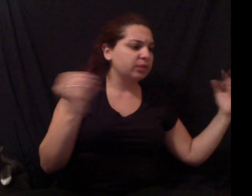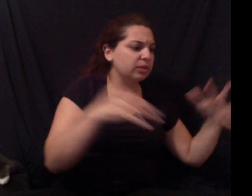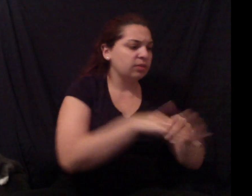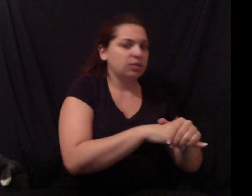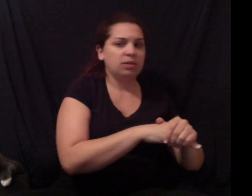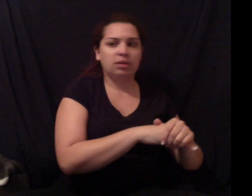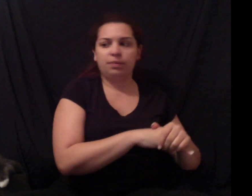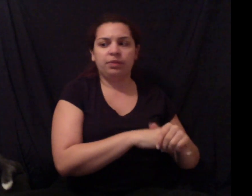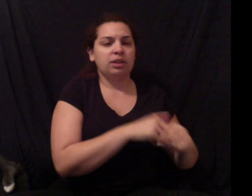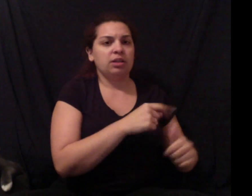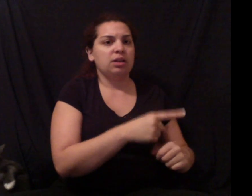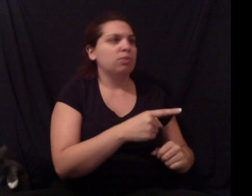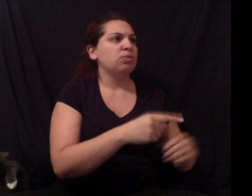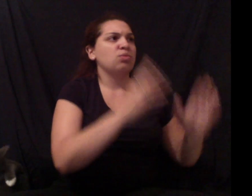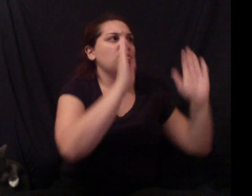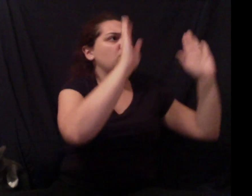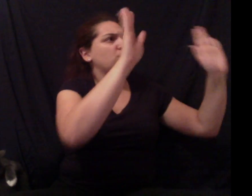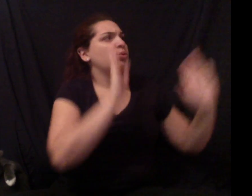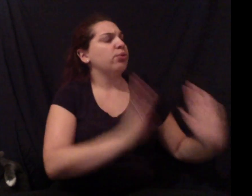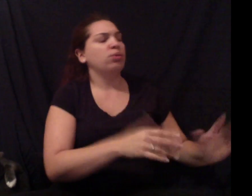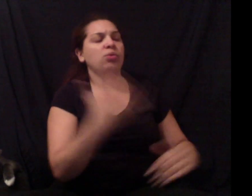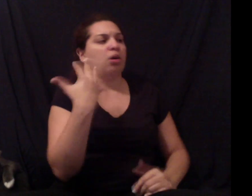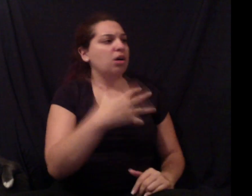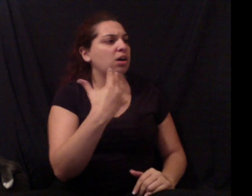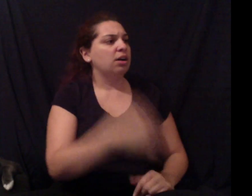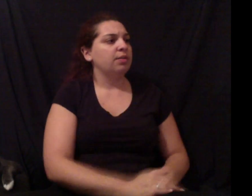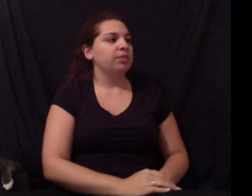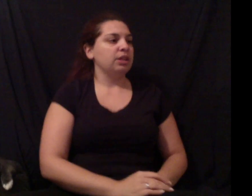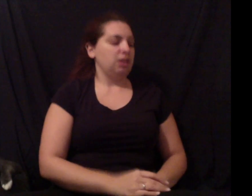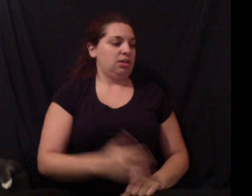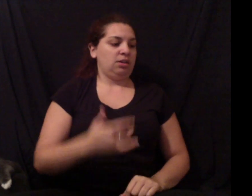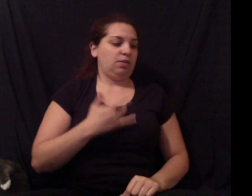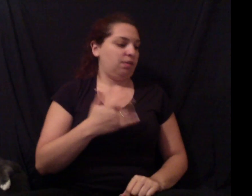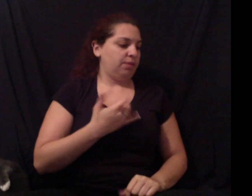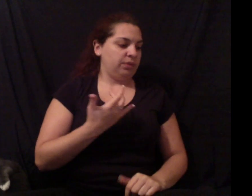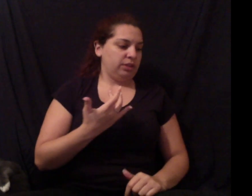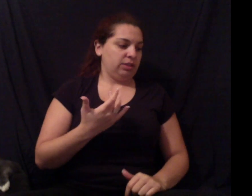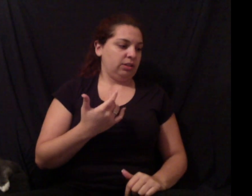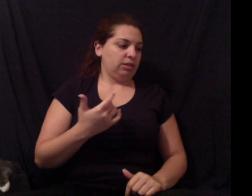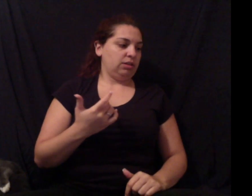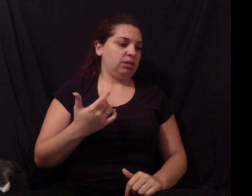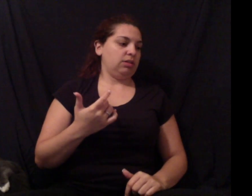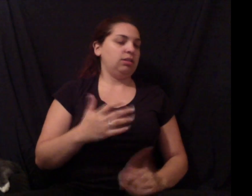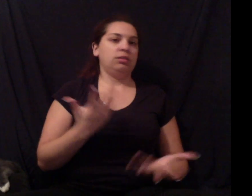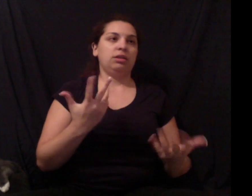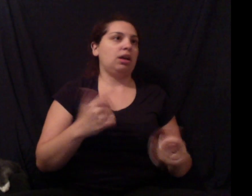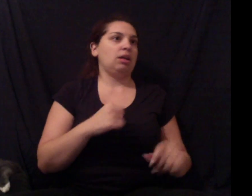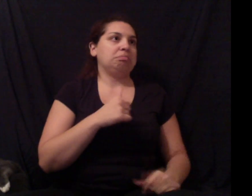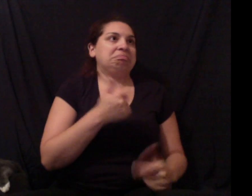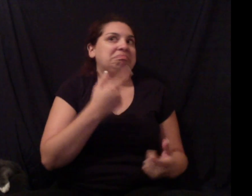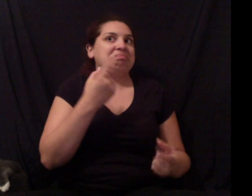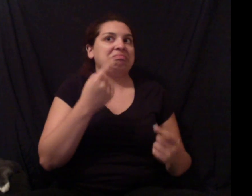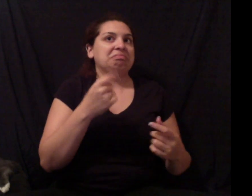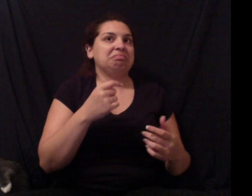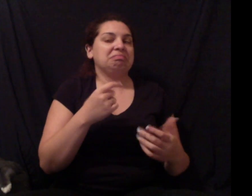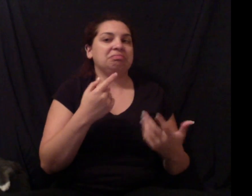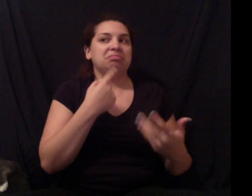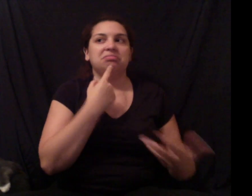just it was like huge for me. It felt so big, and it felt like, I can't even describe it really. It was